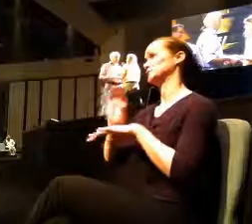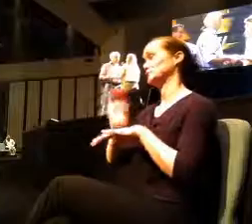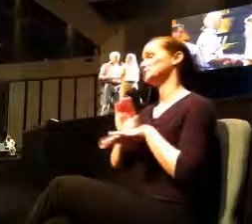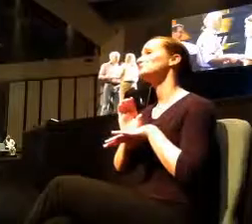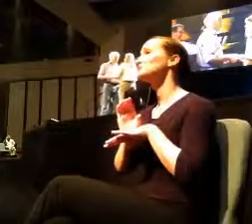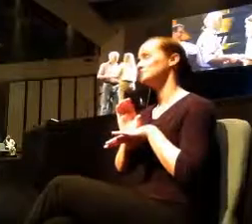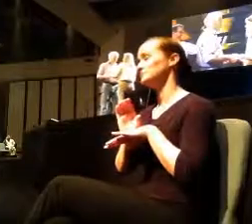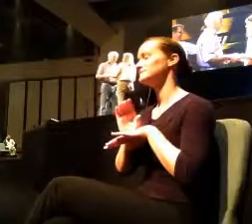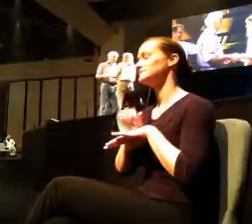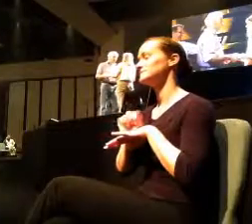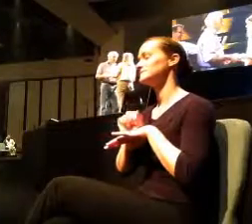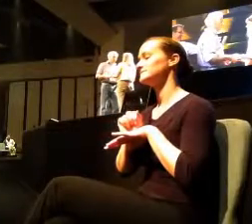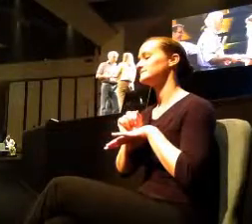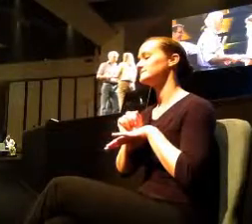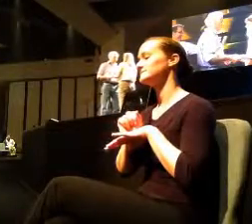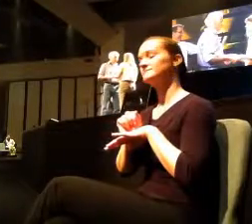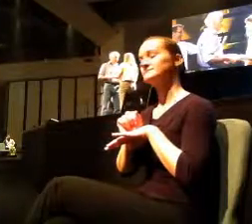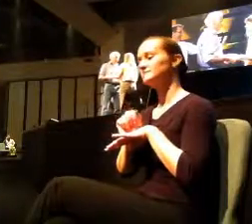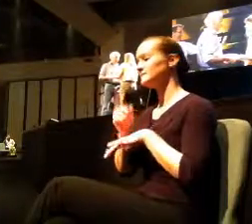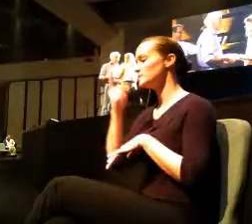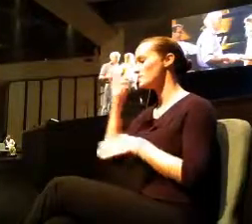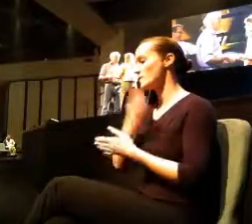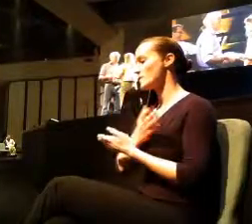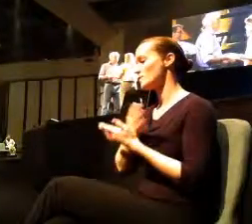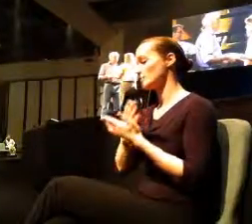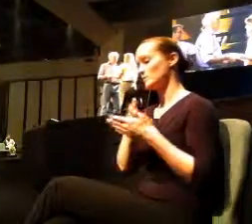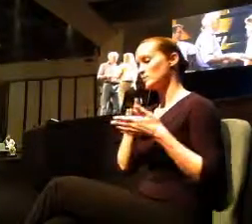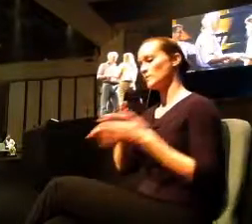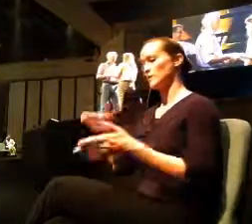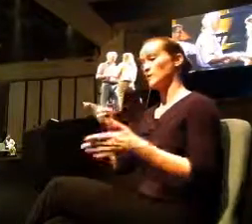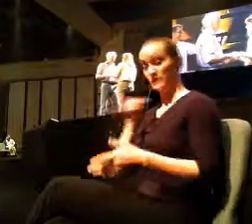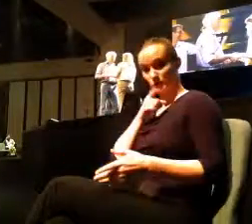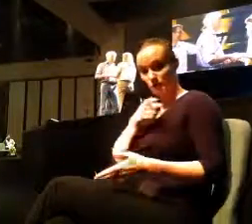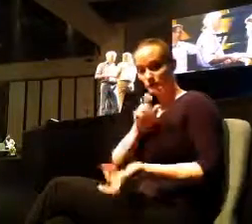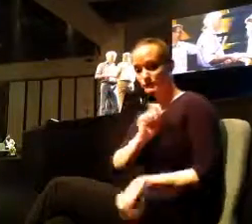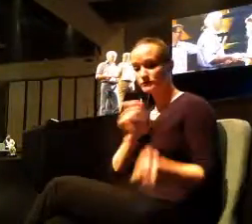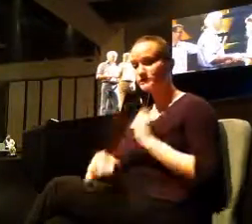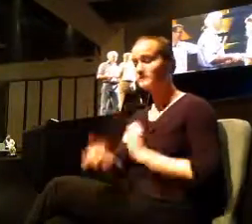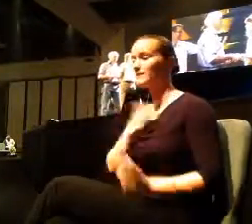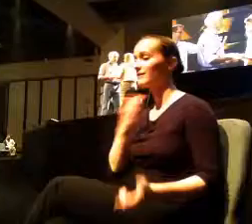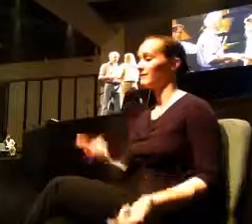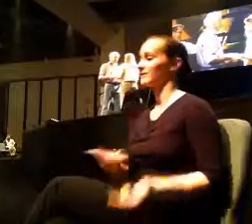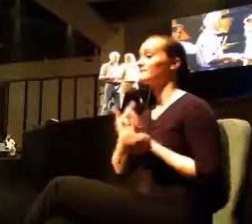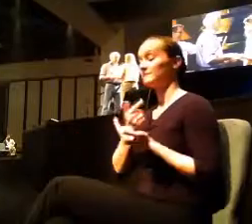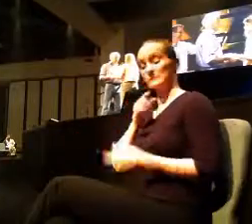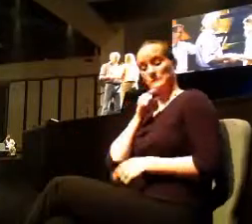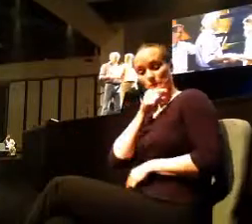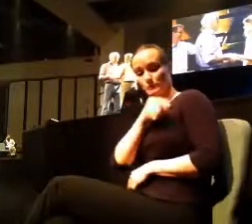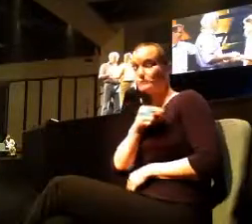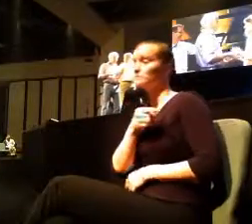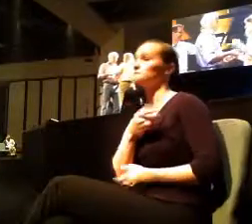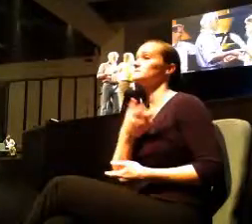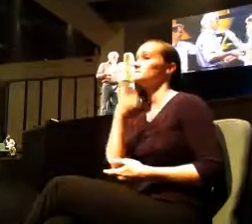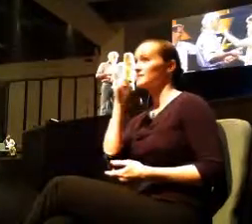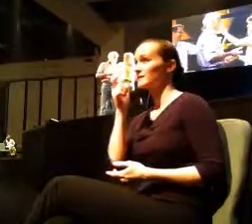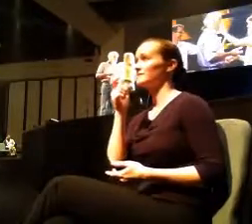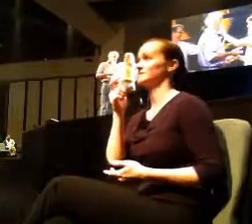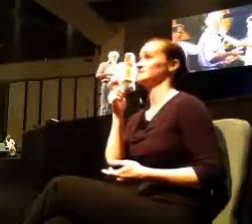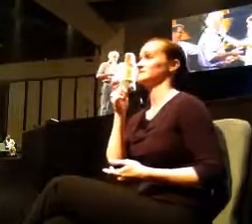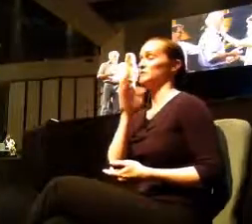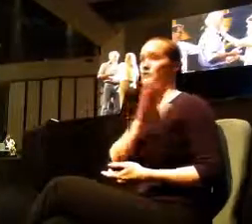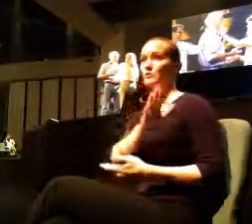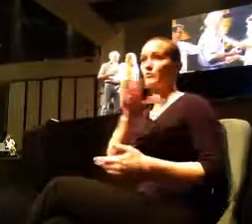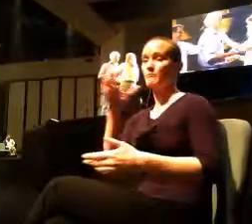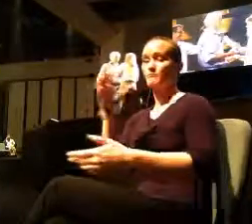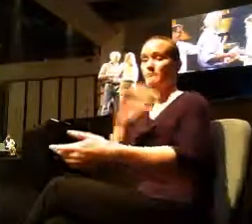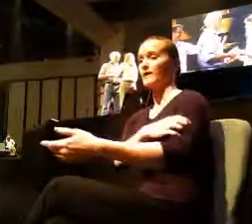is one of the ways that you've changed my life, and it was you, because it was the power of